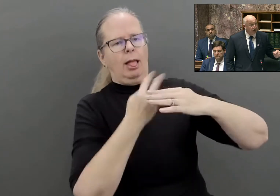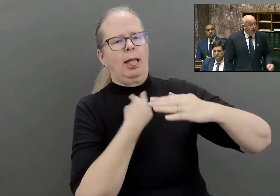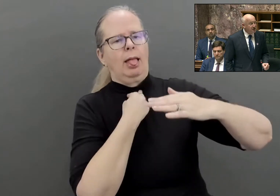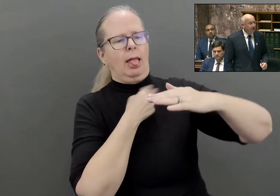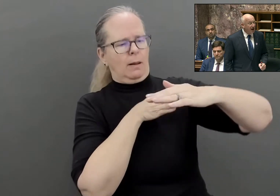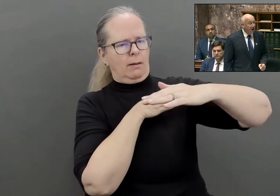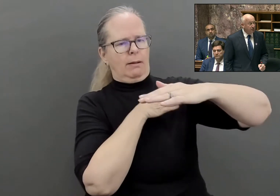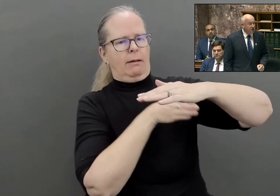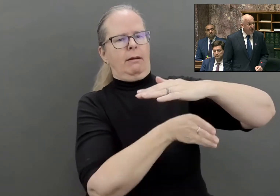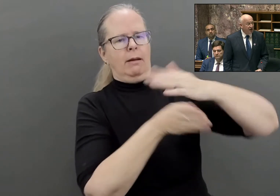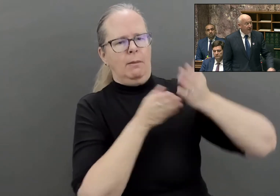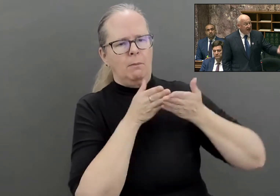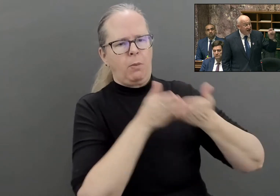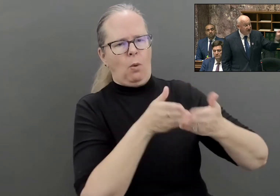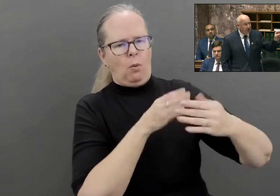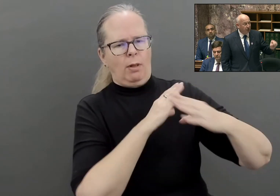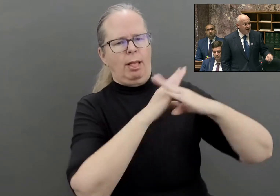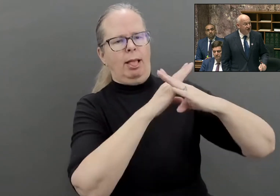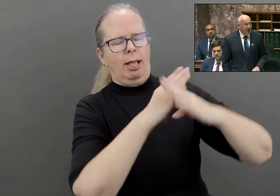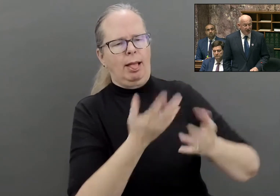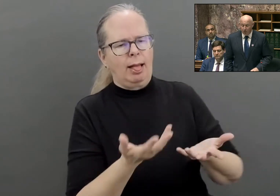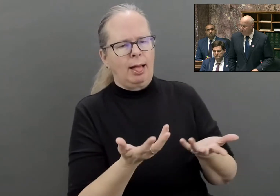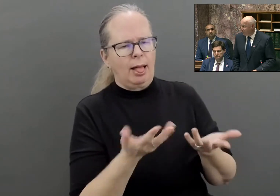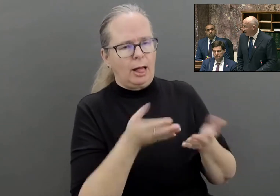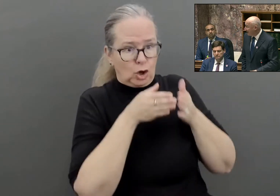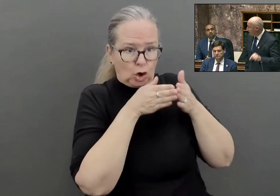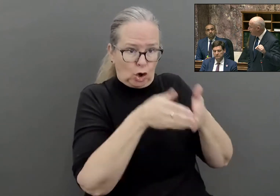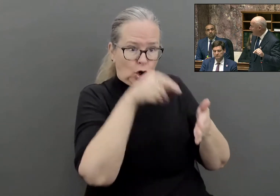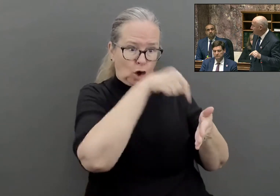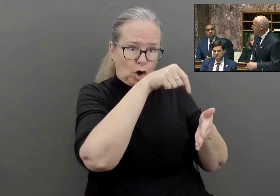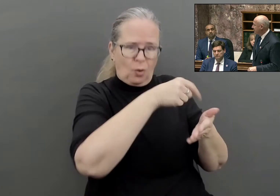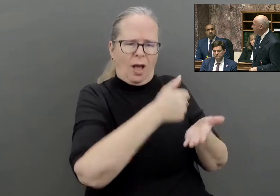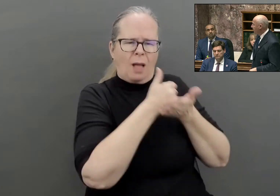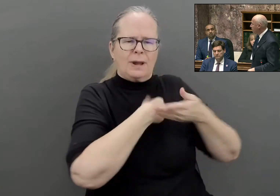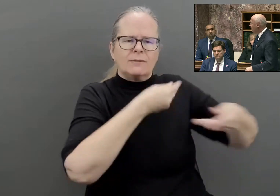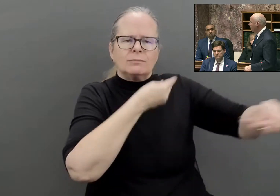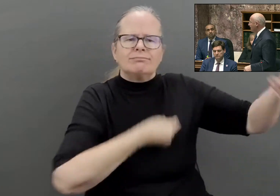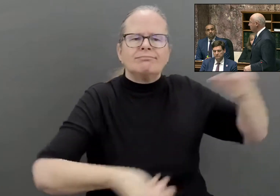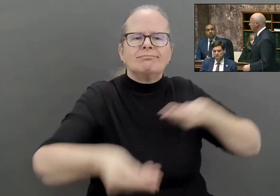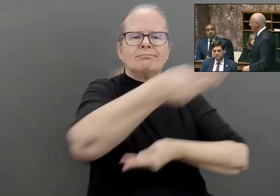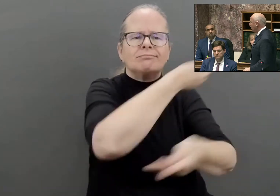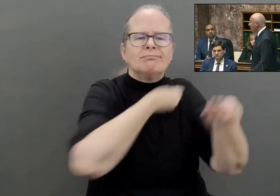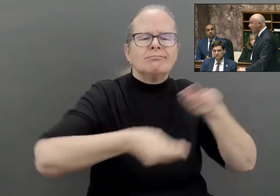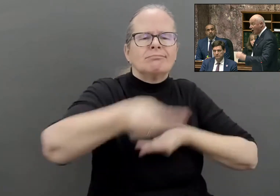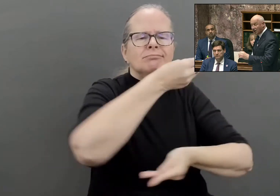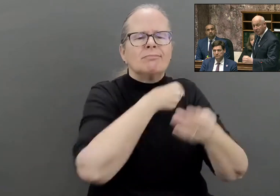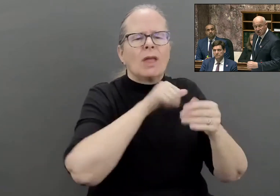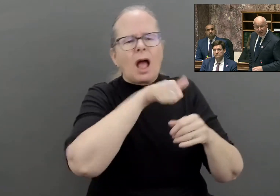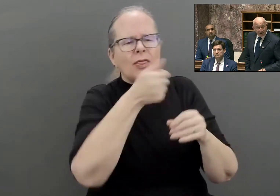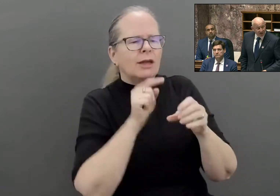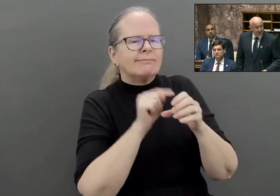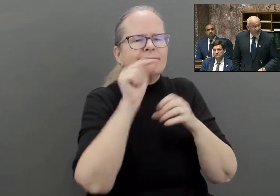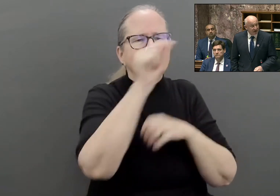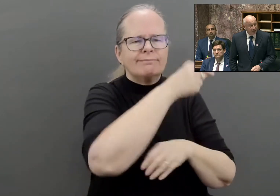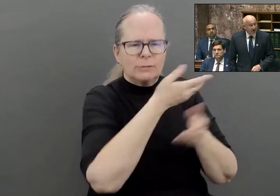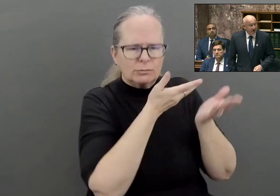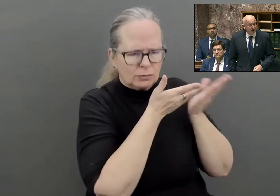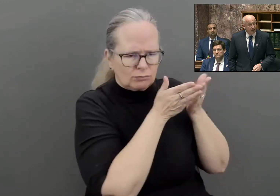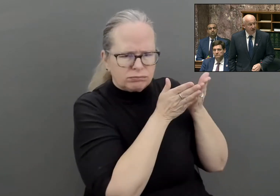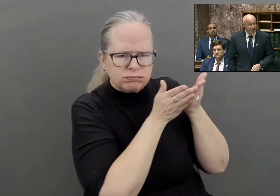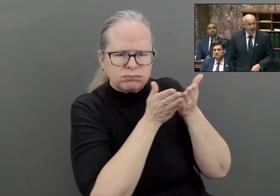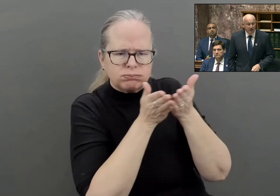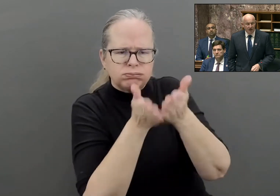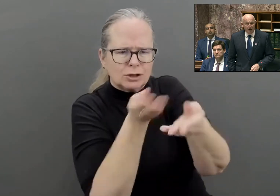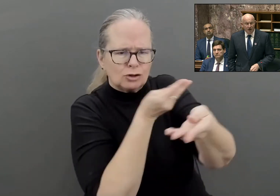want to diversify, Honourable Speaker, because of the threats that we find from south of the border, Honourable Speaker. Honourable Speaker.